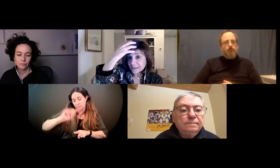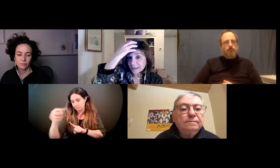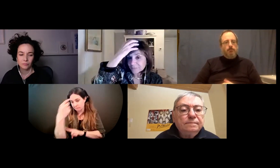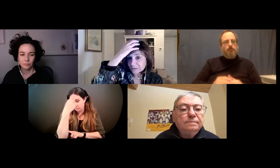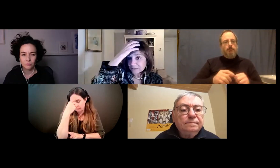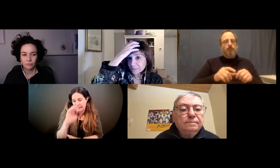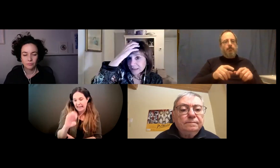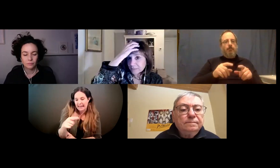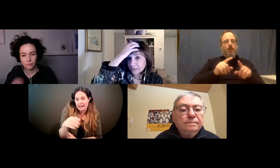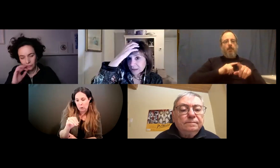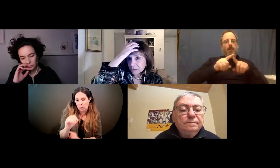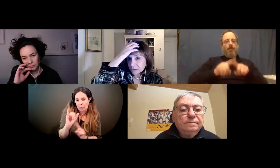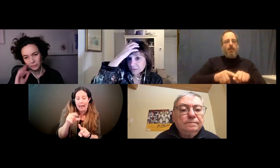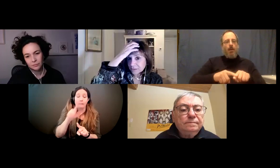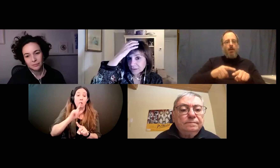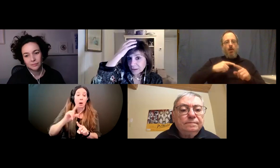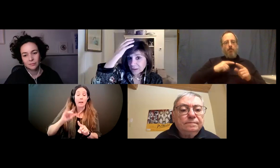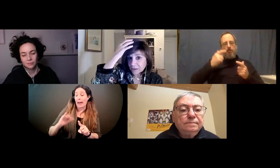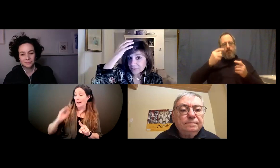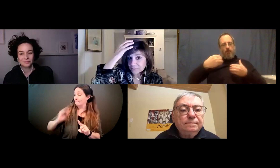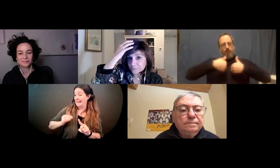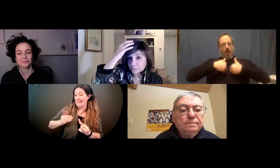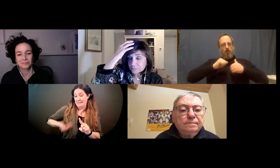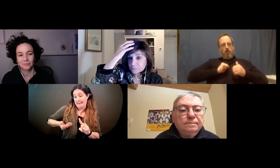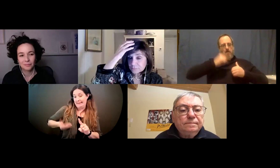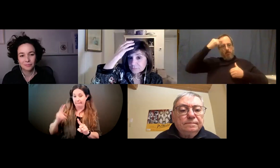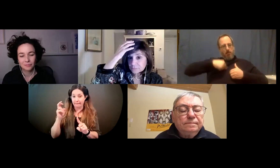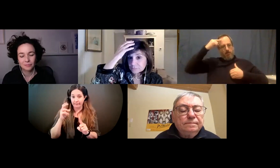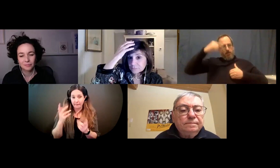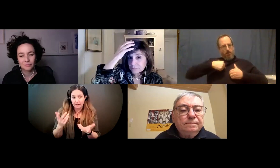as a kind of little mini me, an